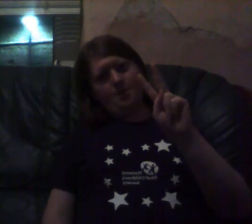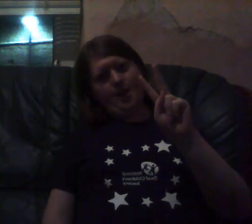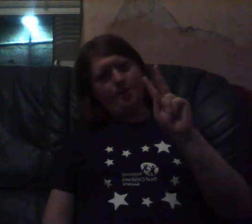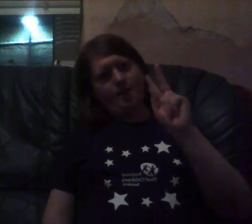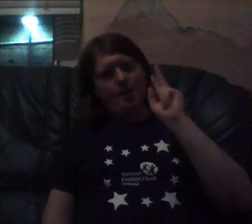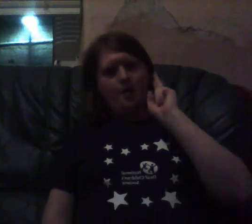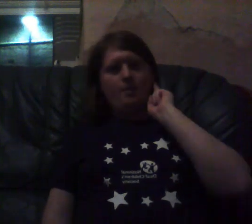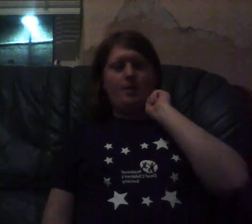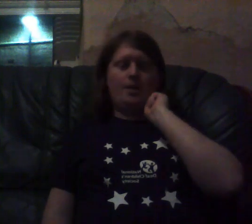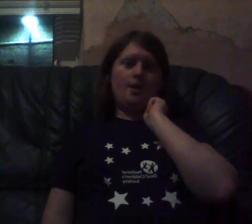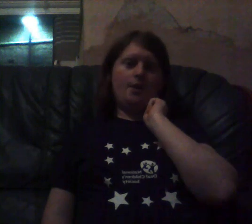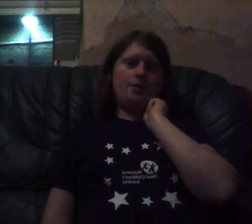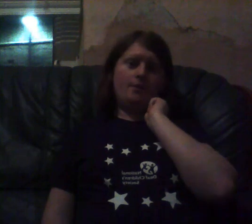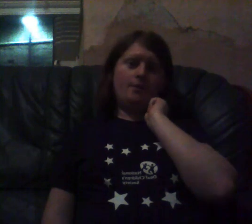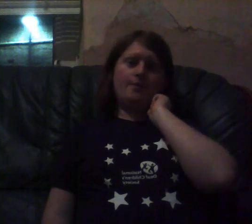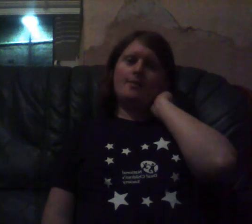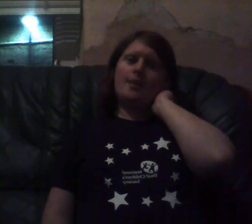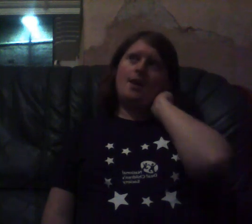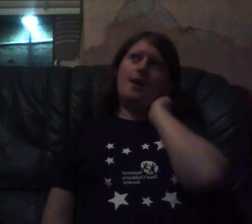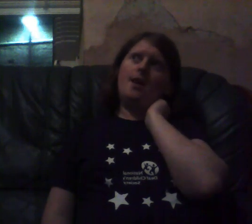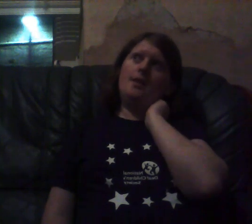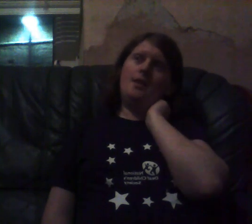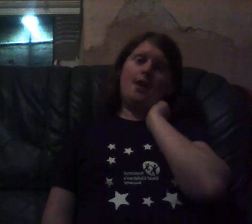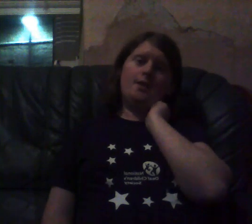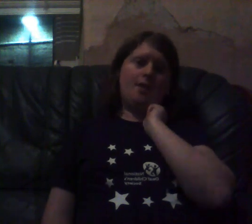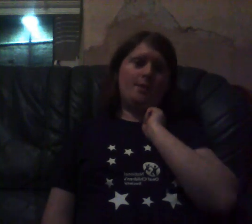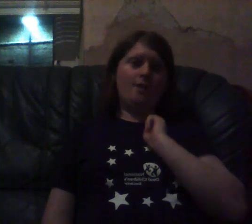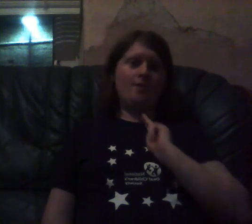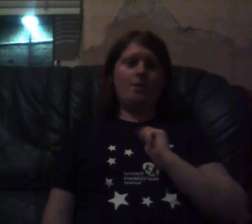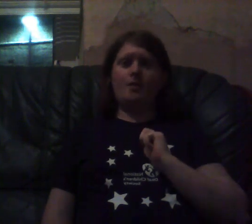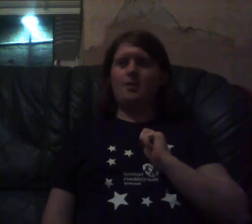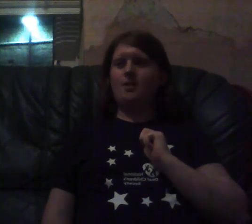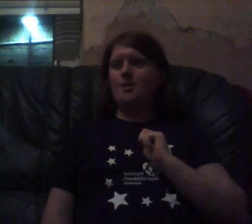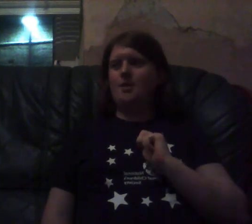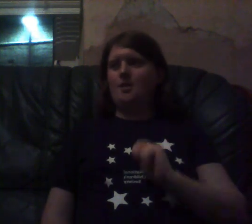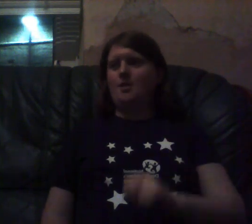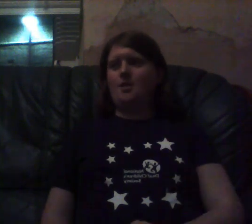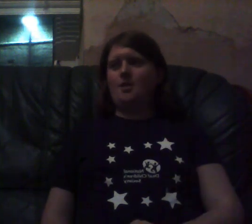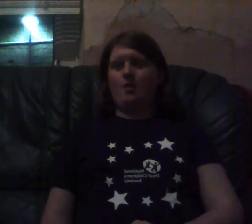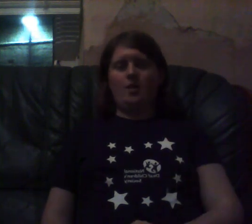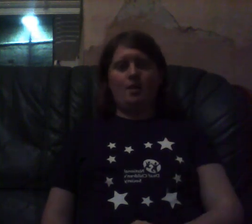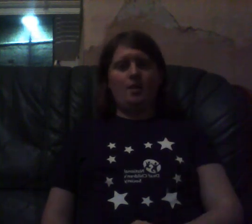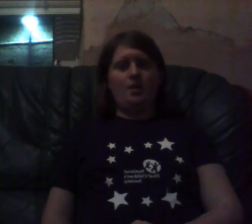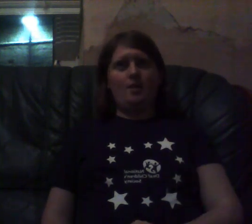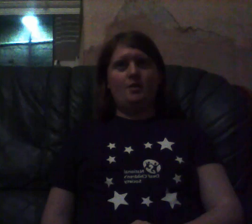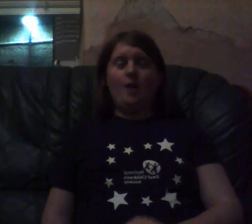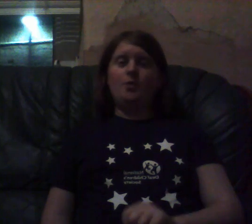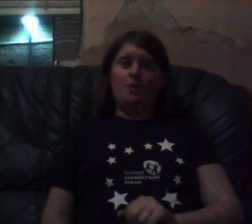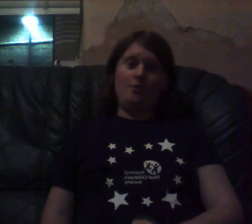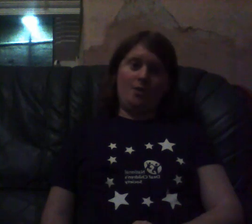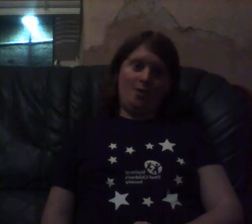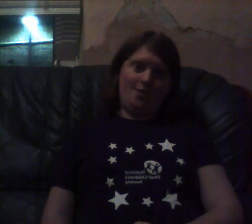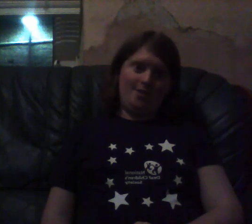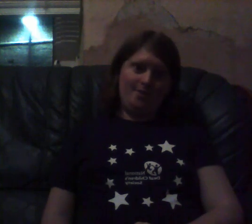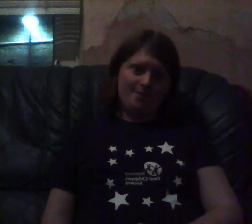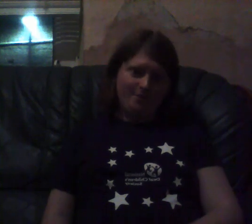time because the last chapter I recorded, the sound didn't record. So